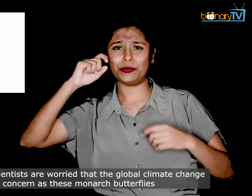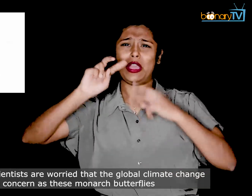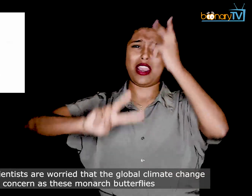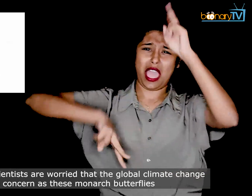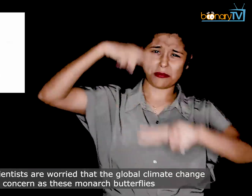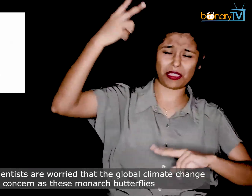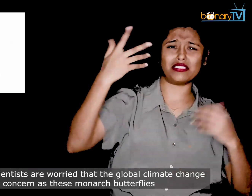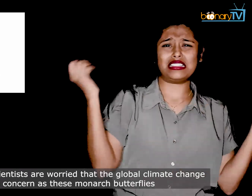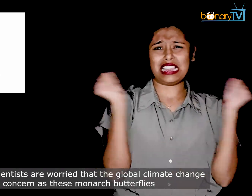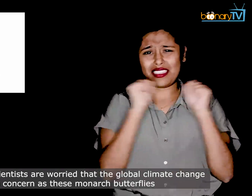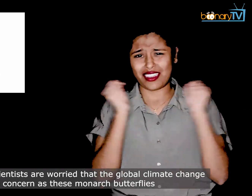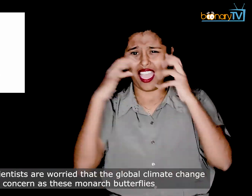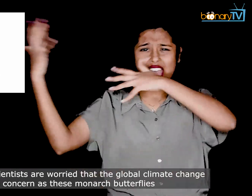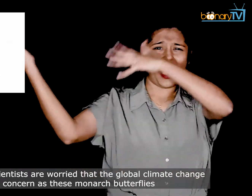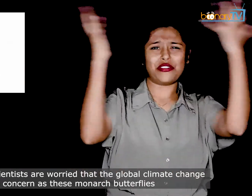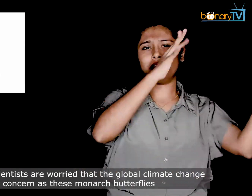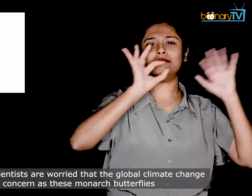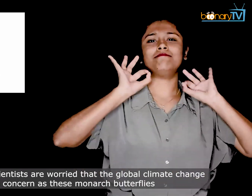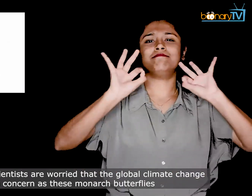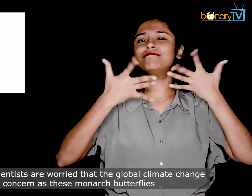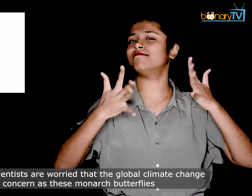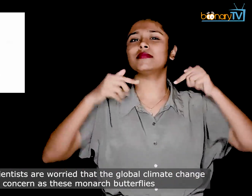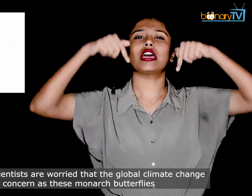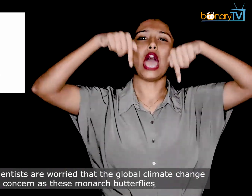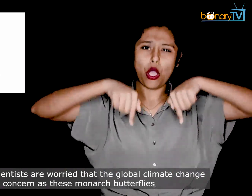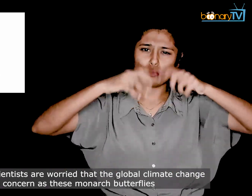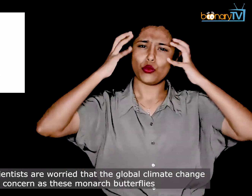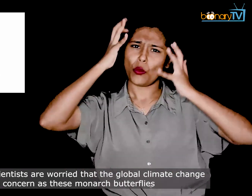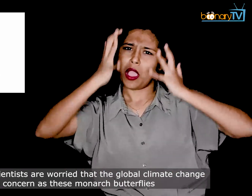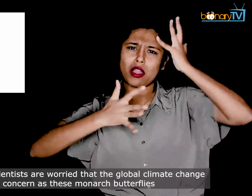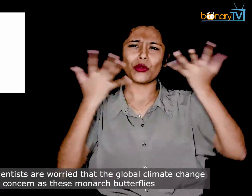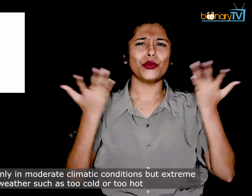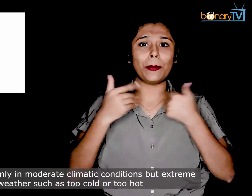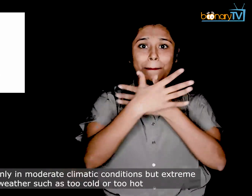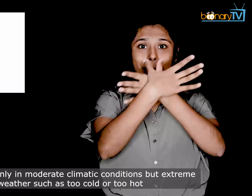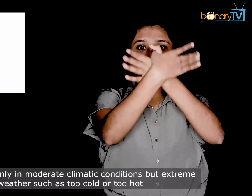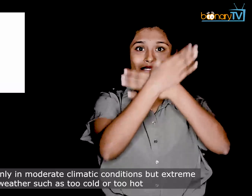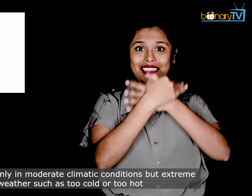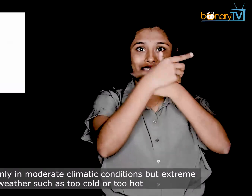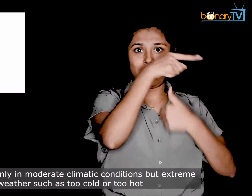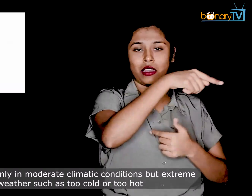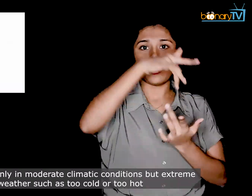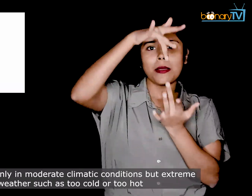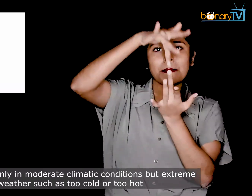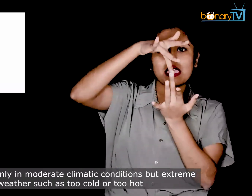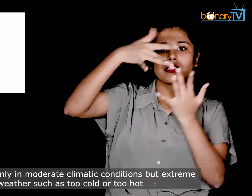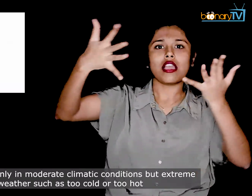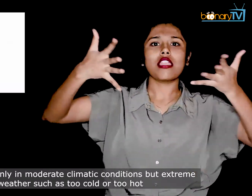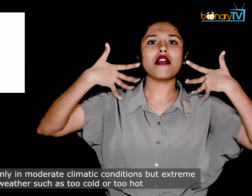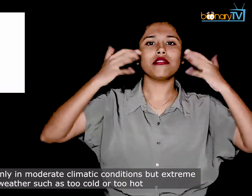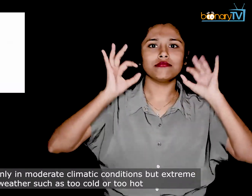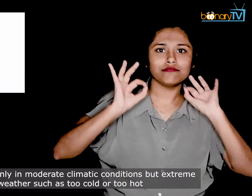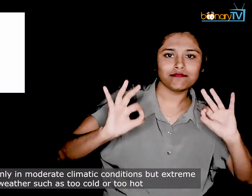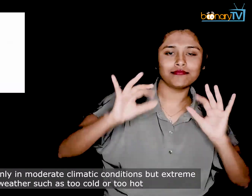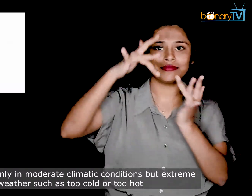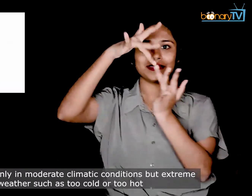is a concern as these monarch butterflies can survive only in moderate climatic conditions.